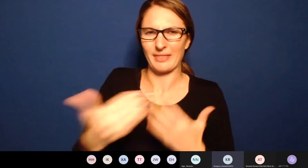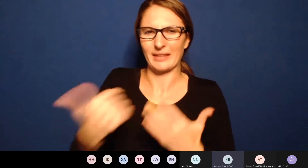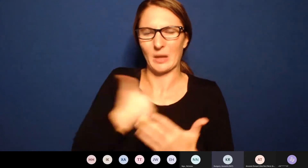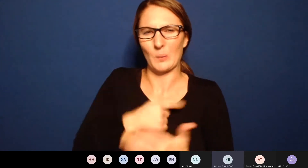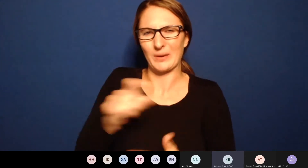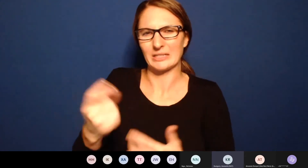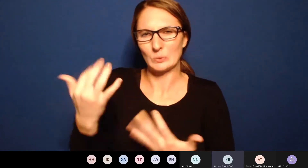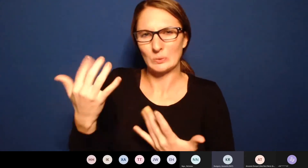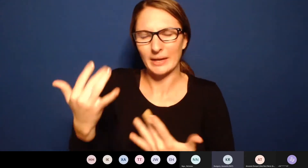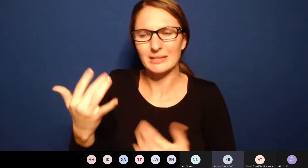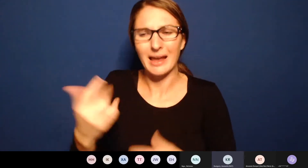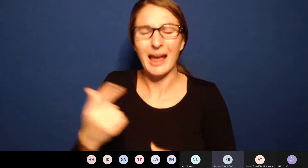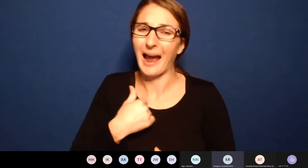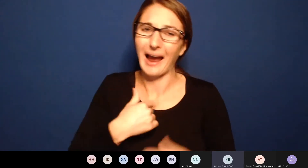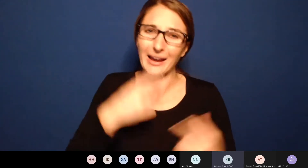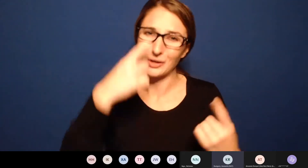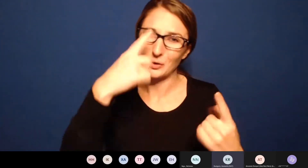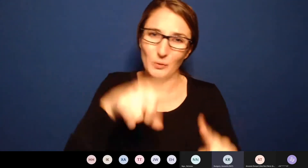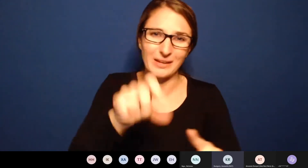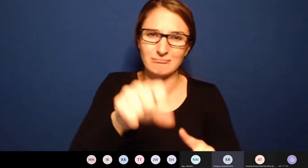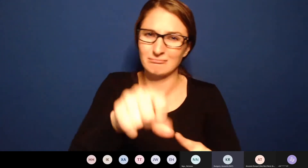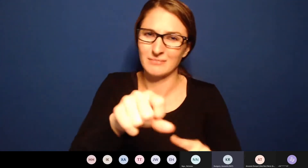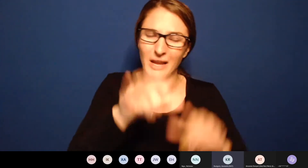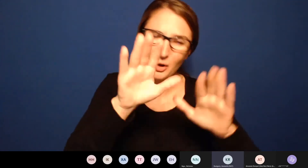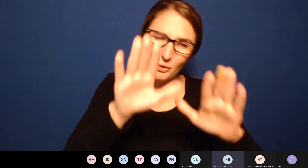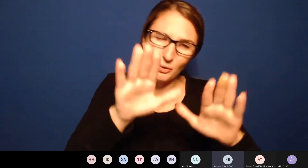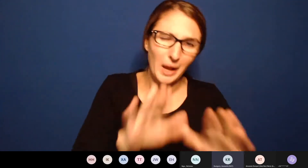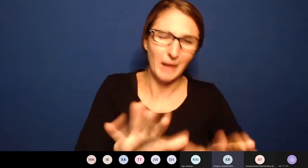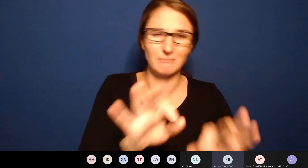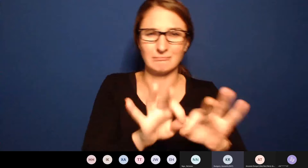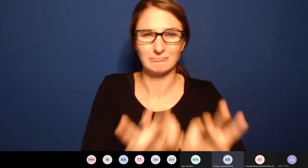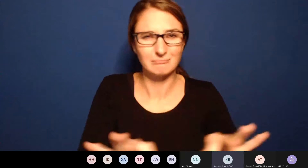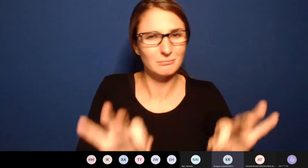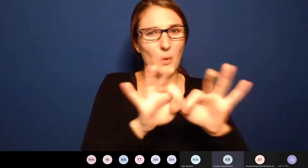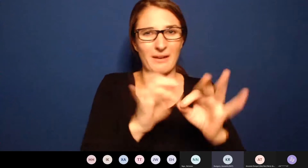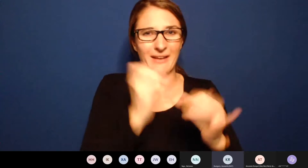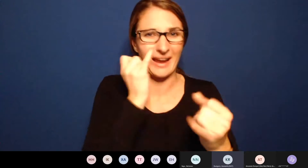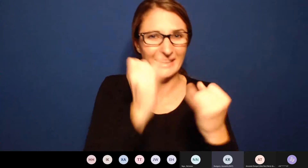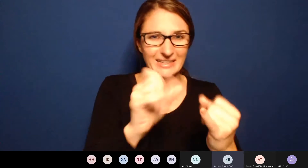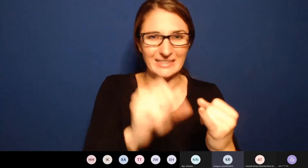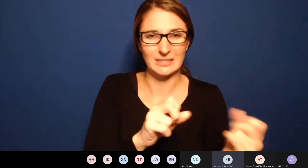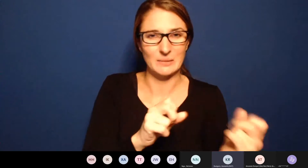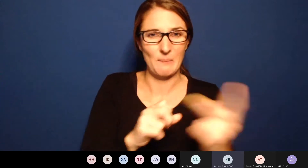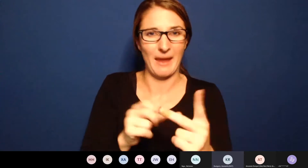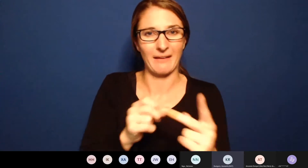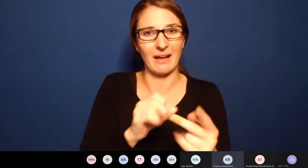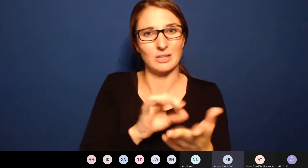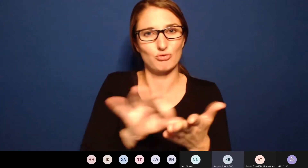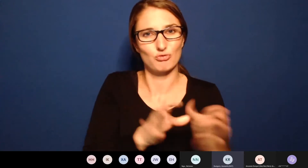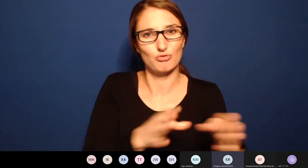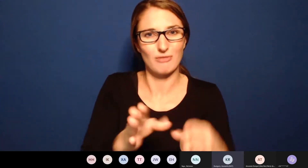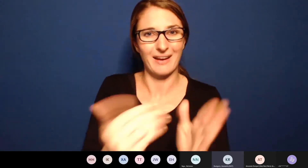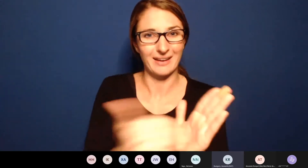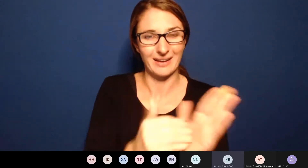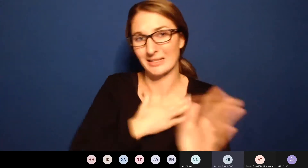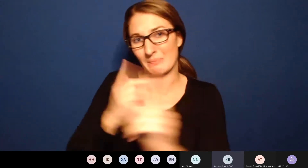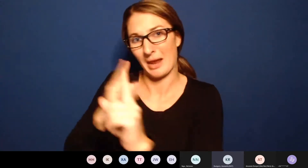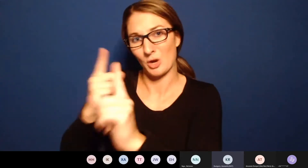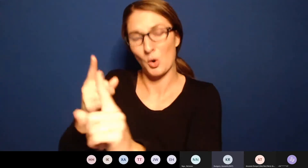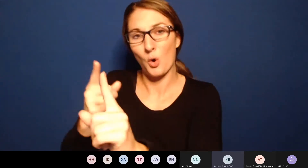that everyone's saying. I think those are all incredibly important ideas. We need to get back on track, and that's certainly going to be my goal for